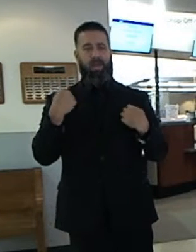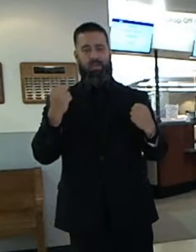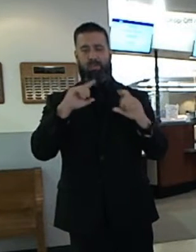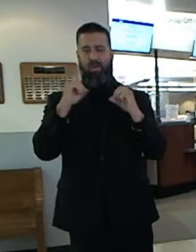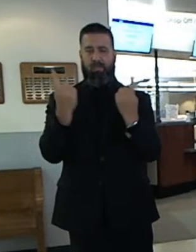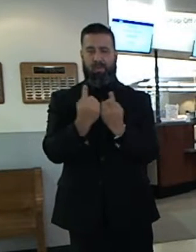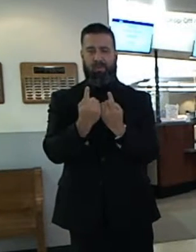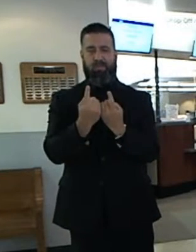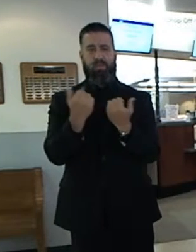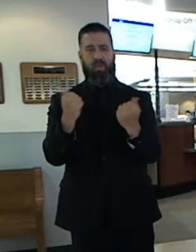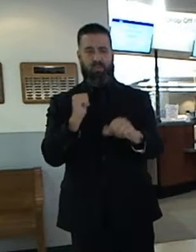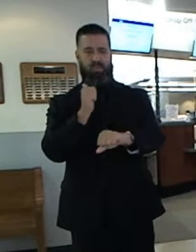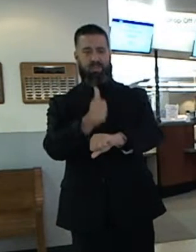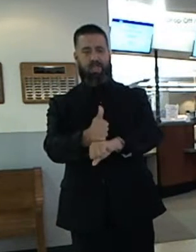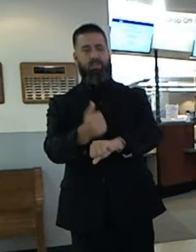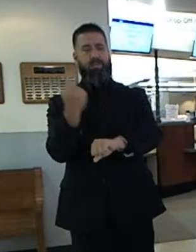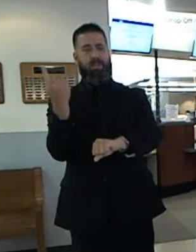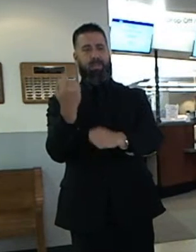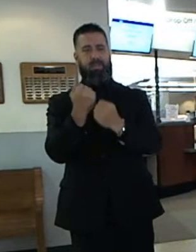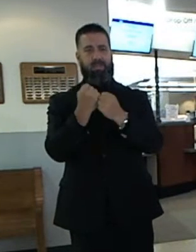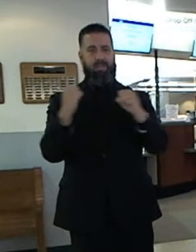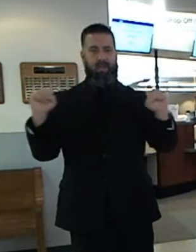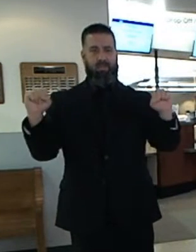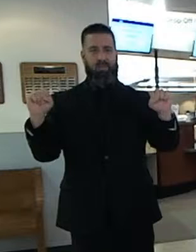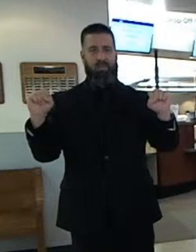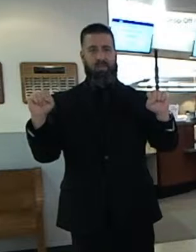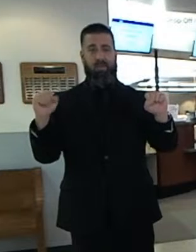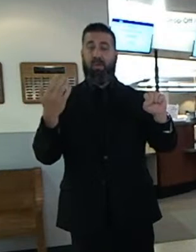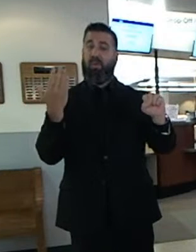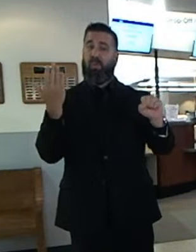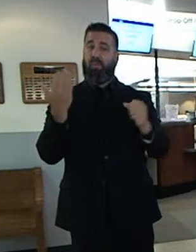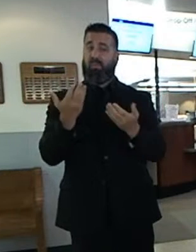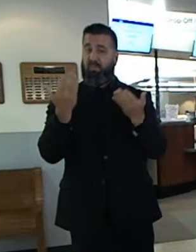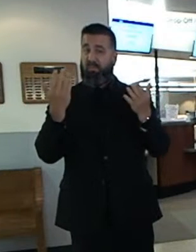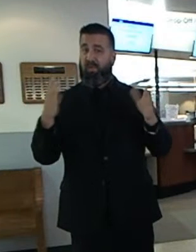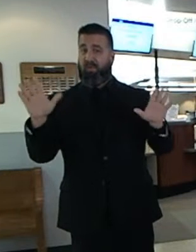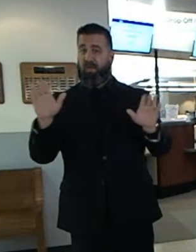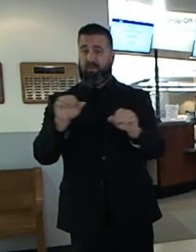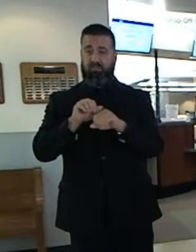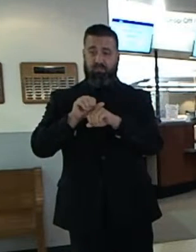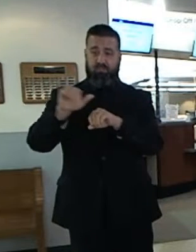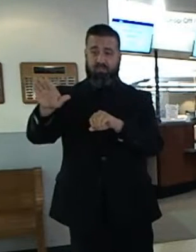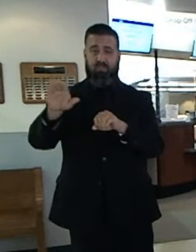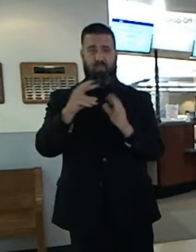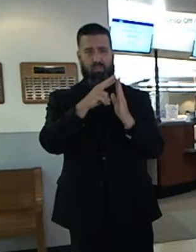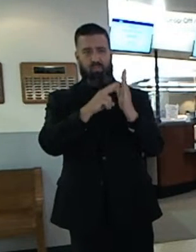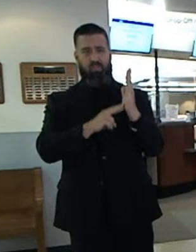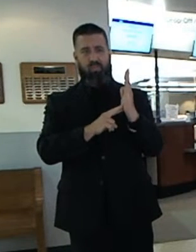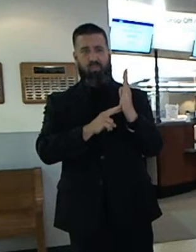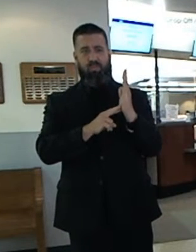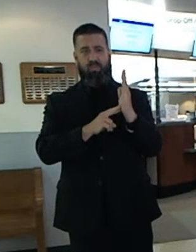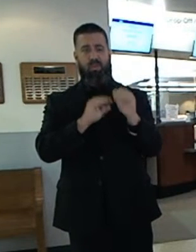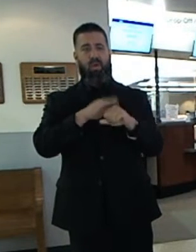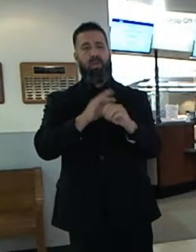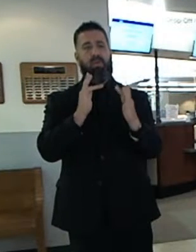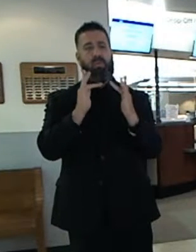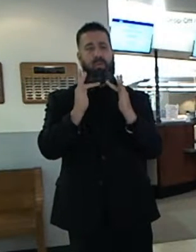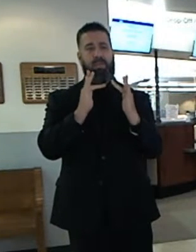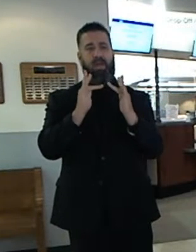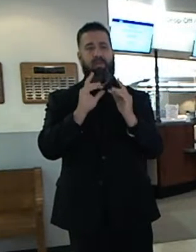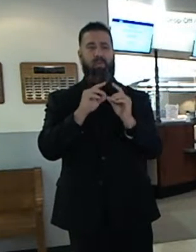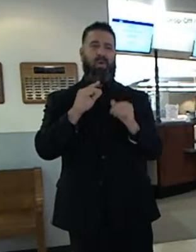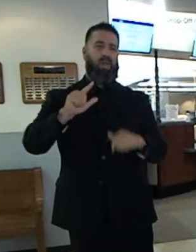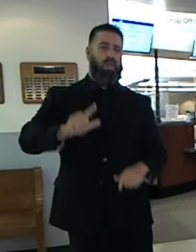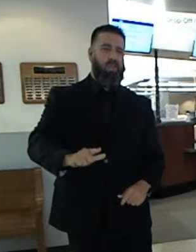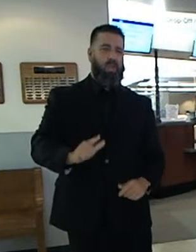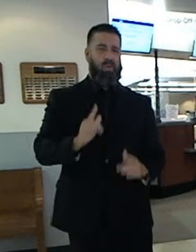is safe. We issued some guidelines that are available on our website for low contact, moderate contact, and